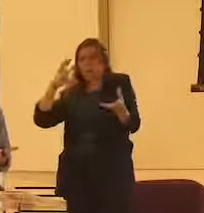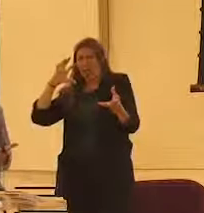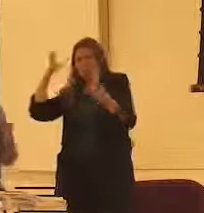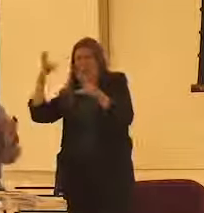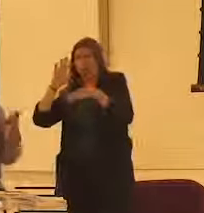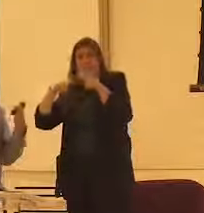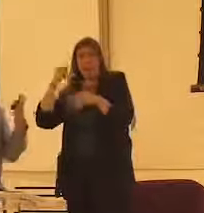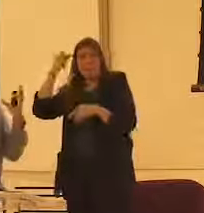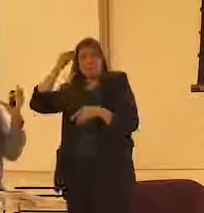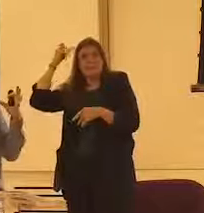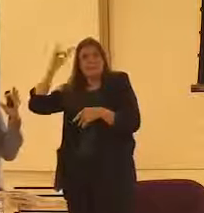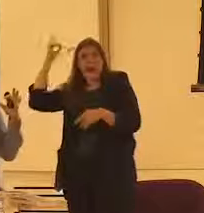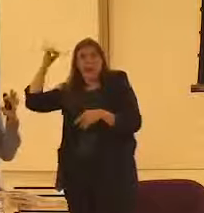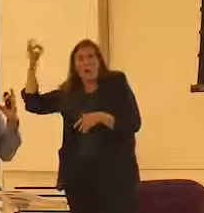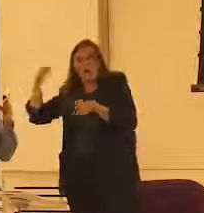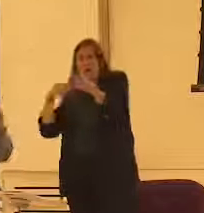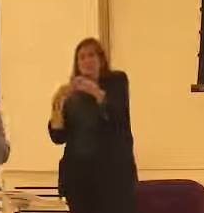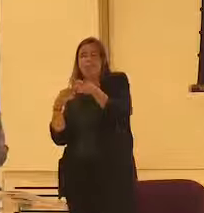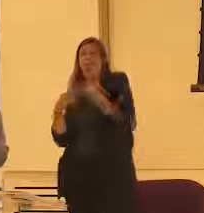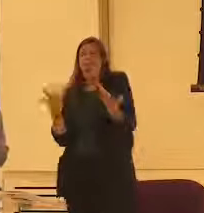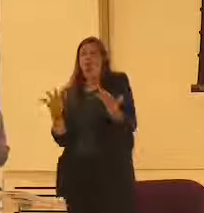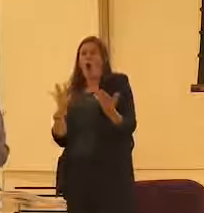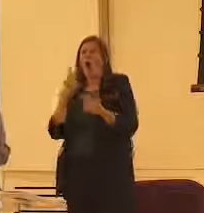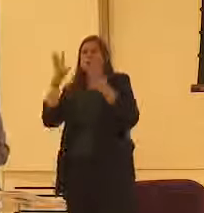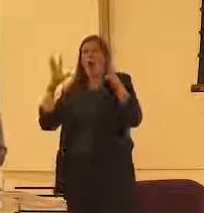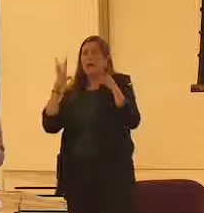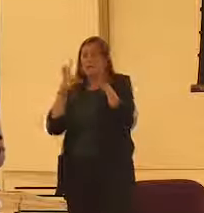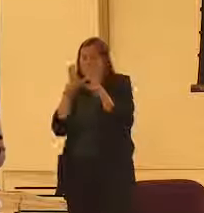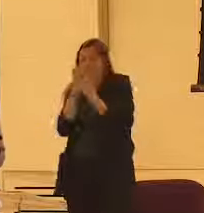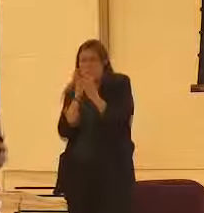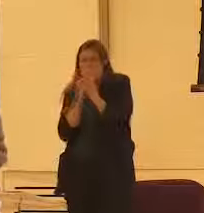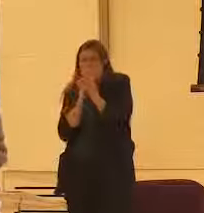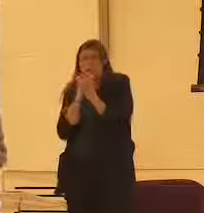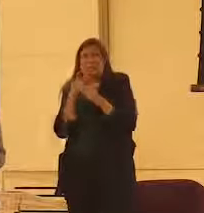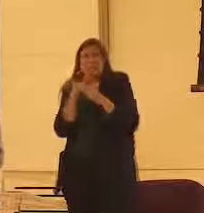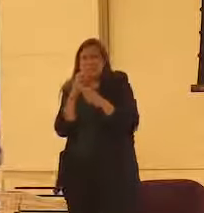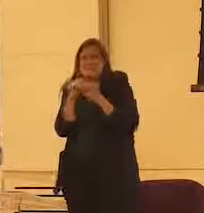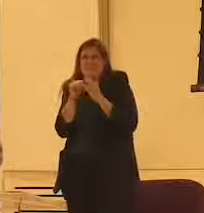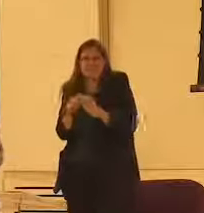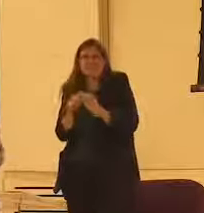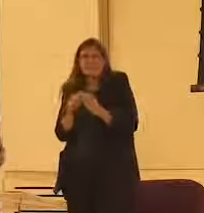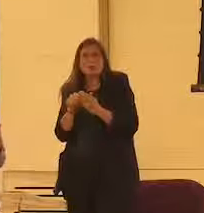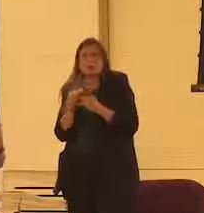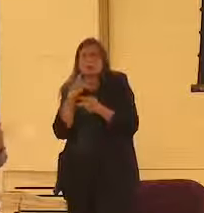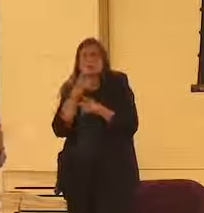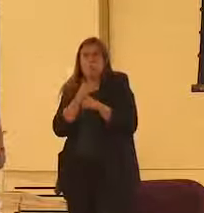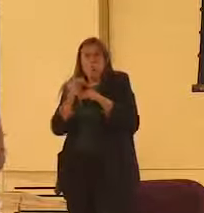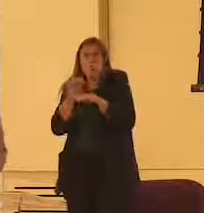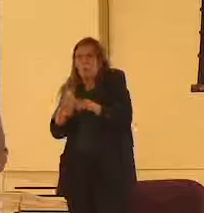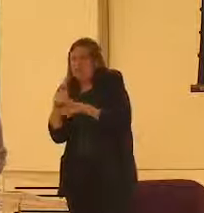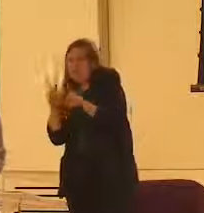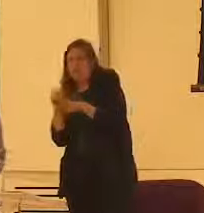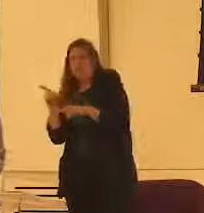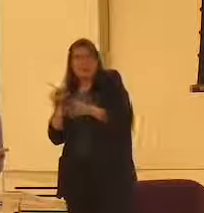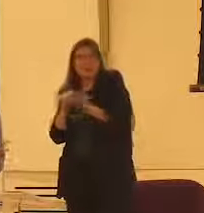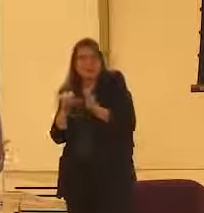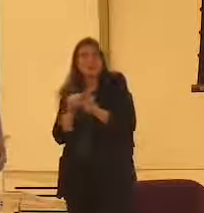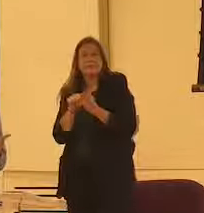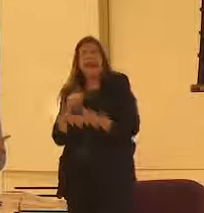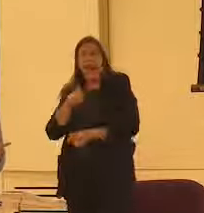I can see their signing getting really small because they're finding a subject really difficult. Because I know sign language. If I